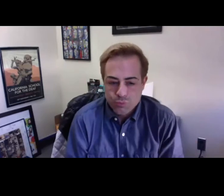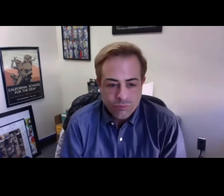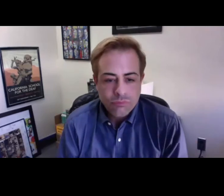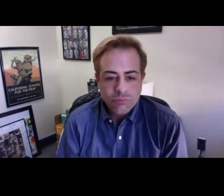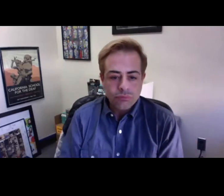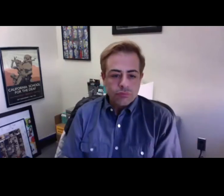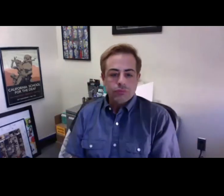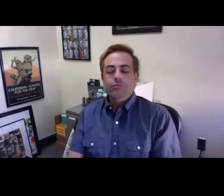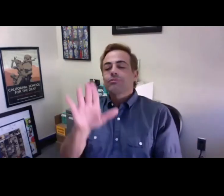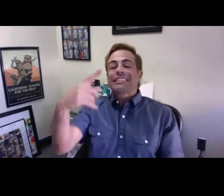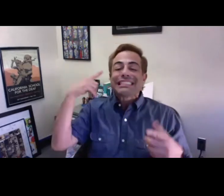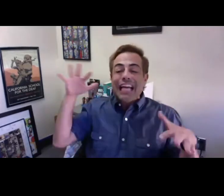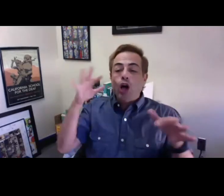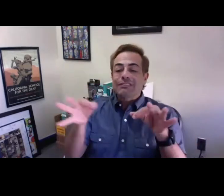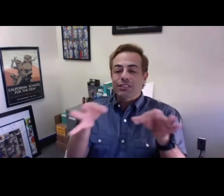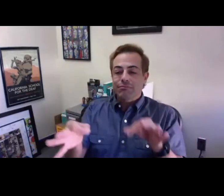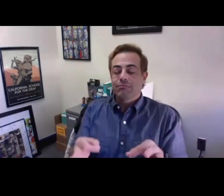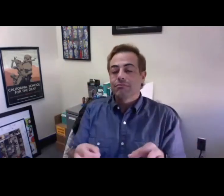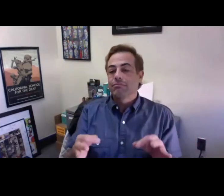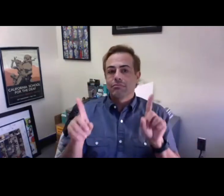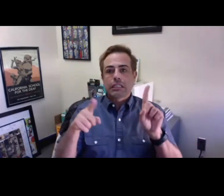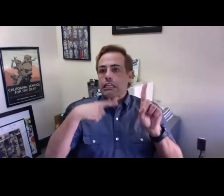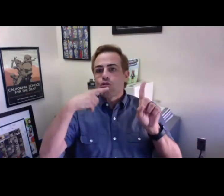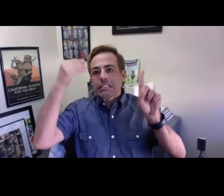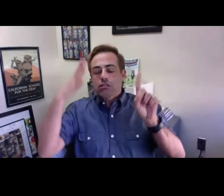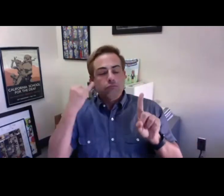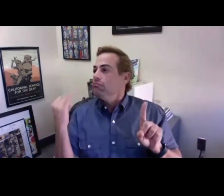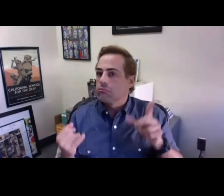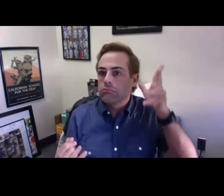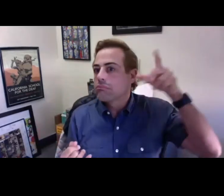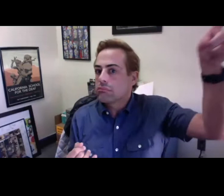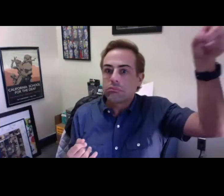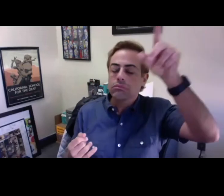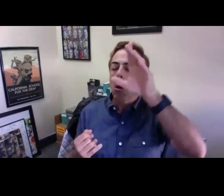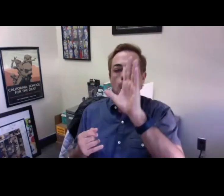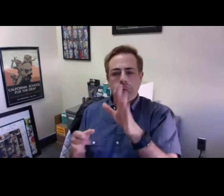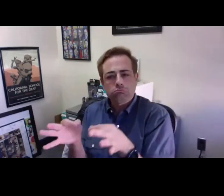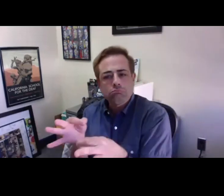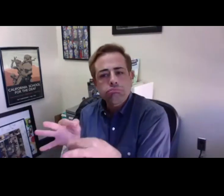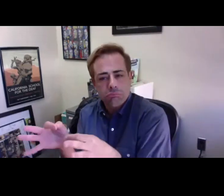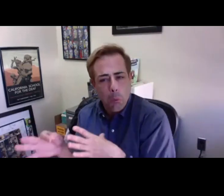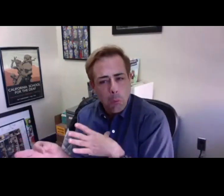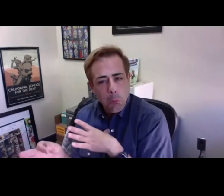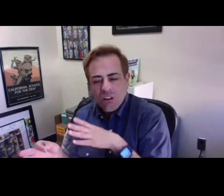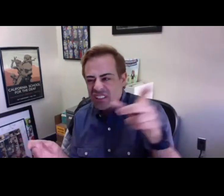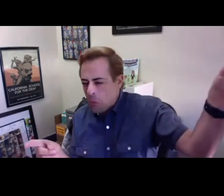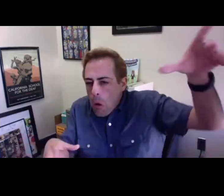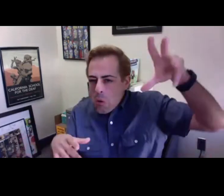for. I'm sorry, they use only ASL at home, and that's what we do here. If a hearing